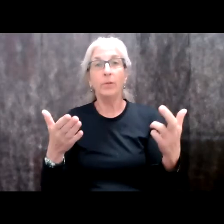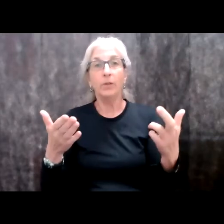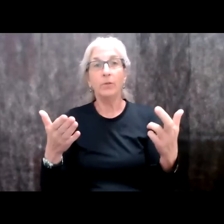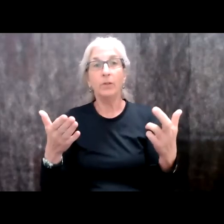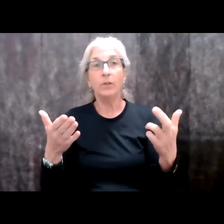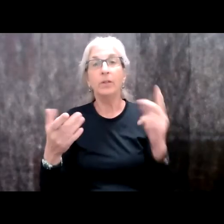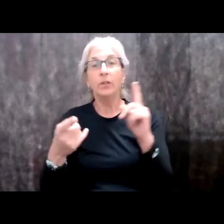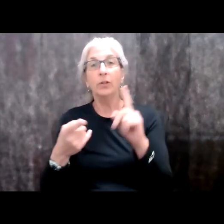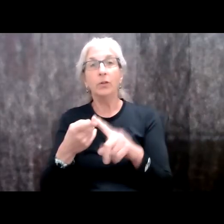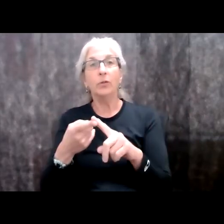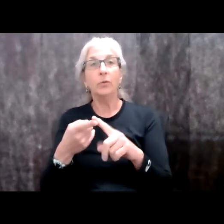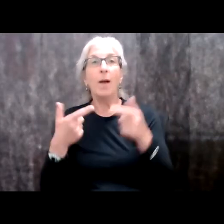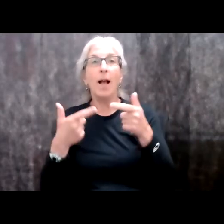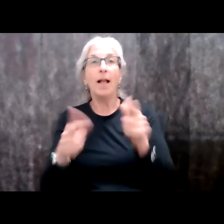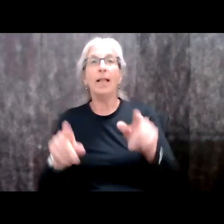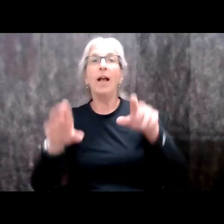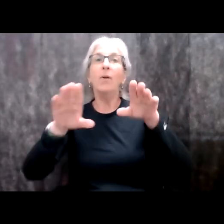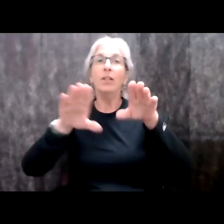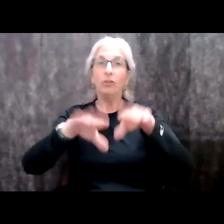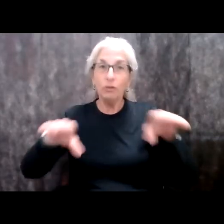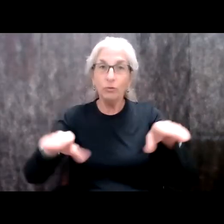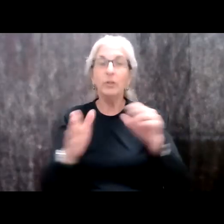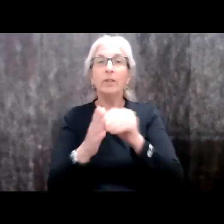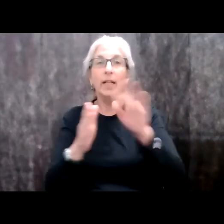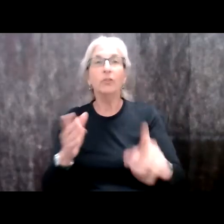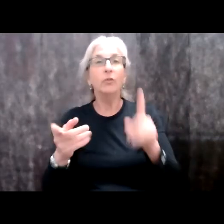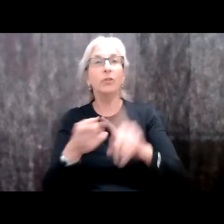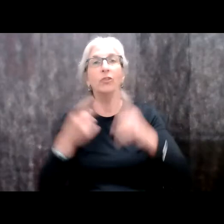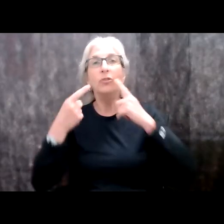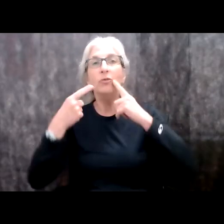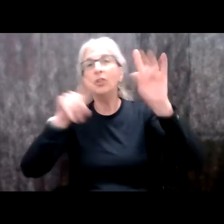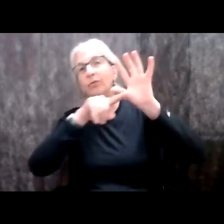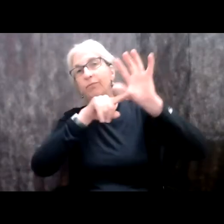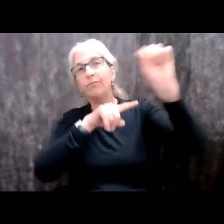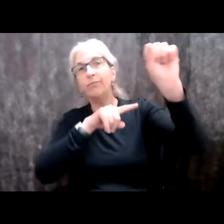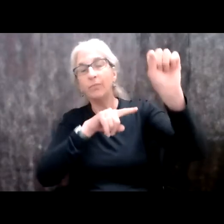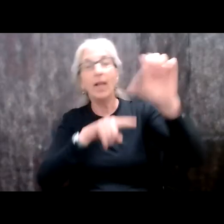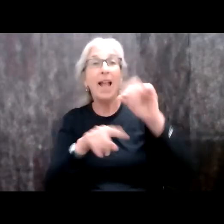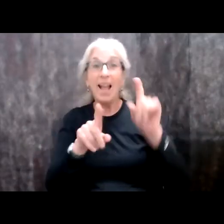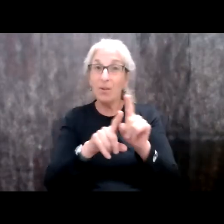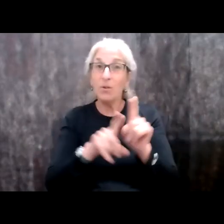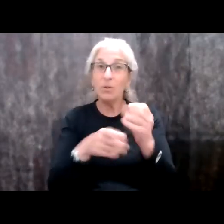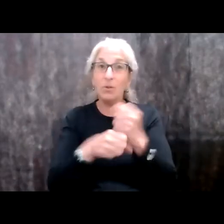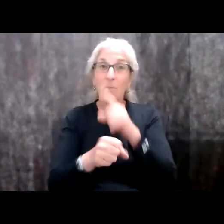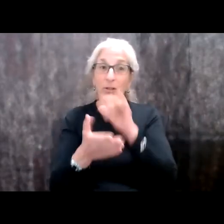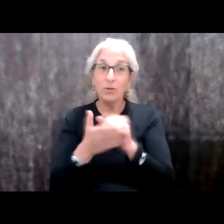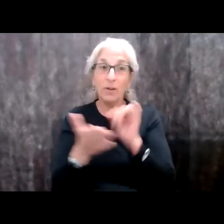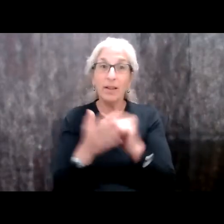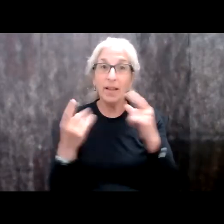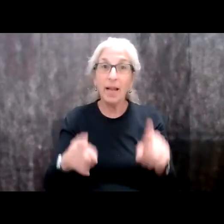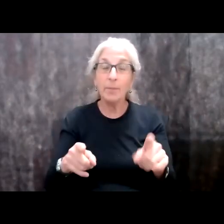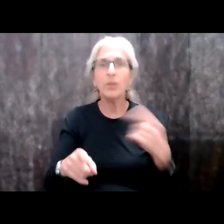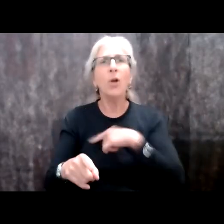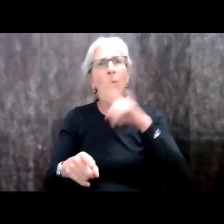to best allow our children and students to reach their full potential. And in some cases, to ensure that happens, you have to